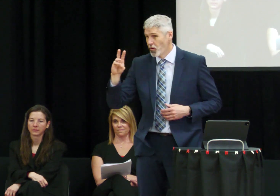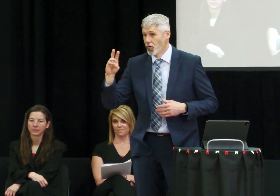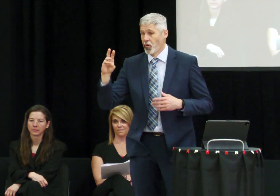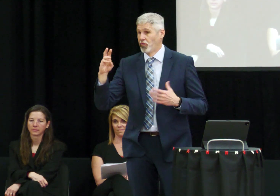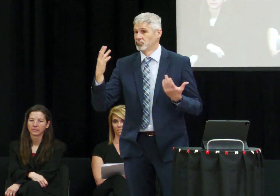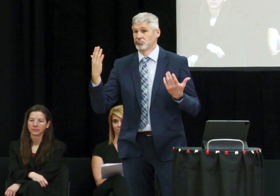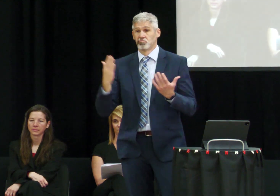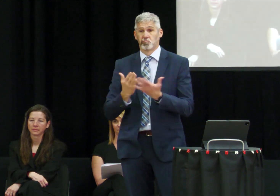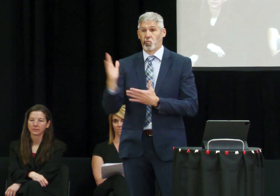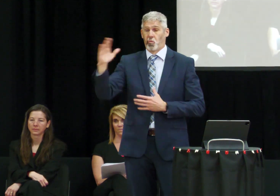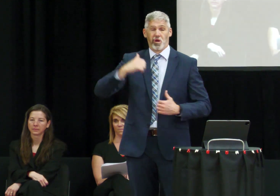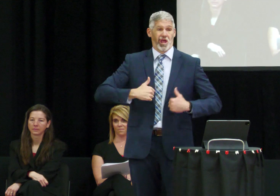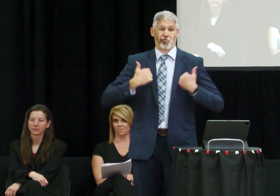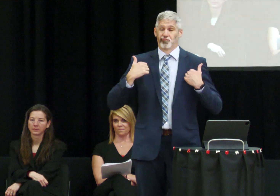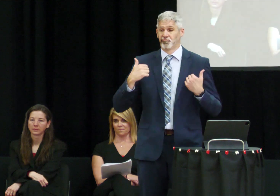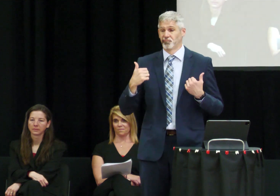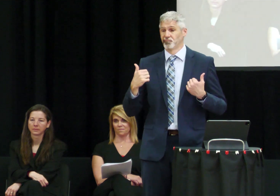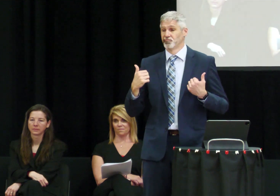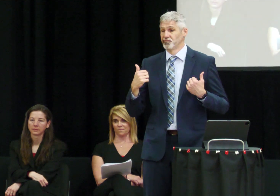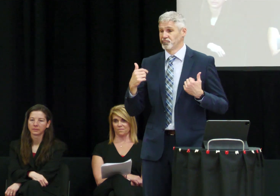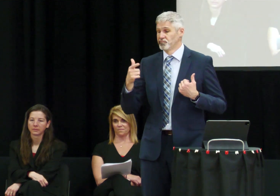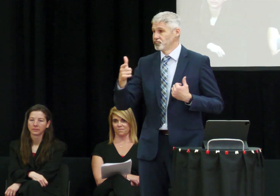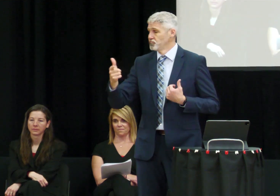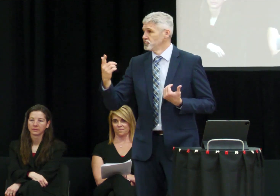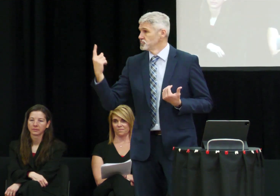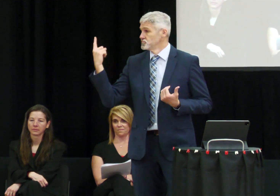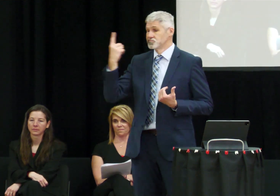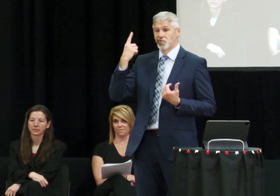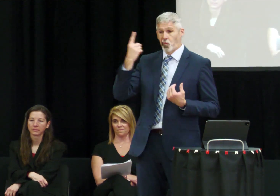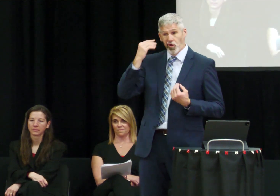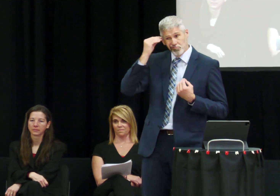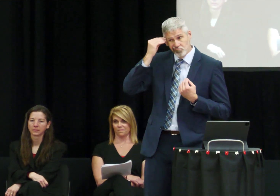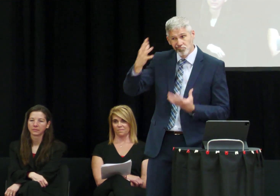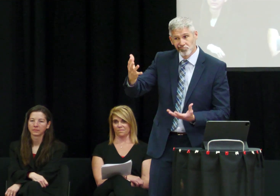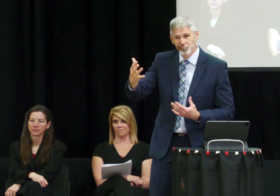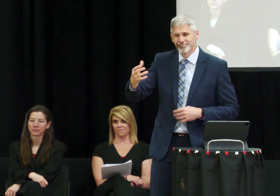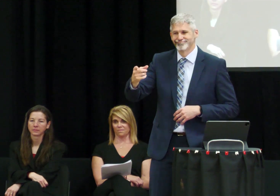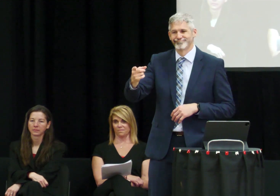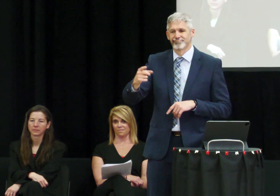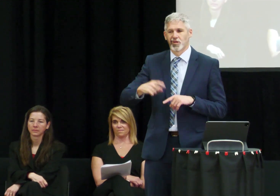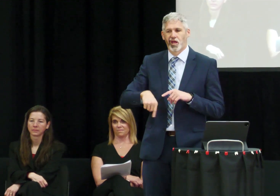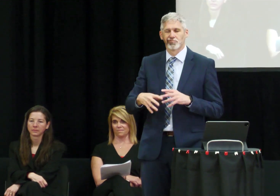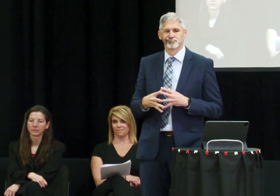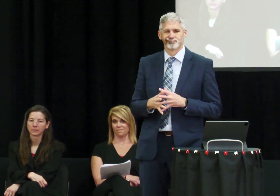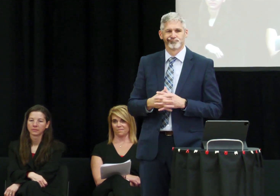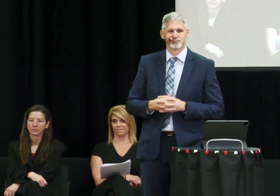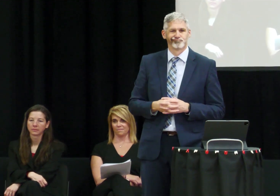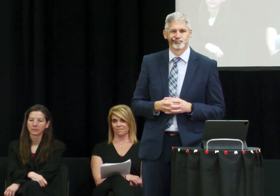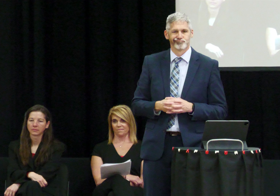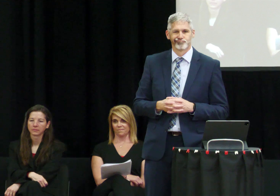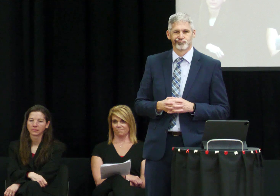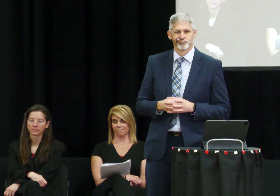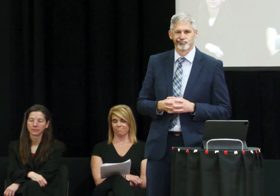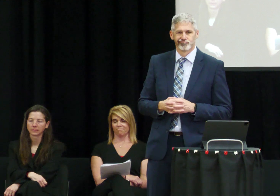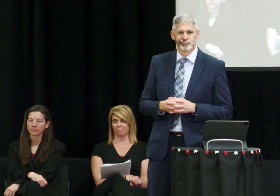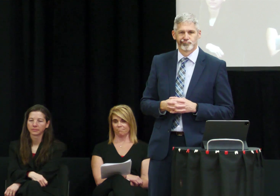Somewhere, somehow, along your life, someone has told you that you can't do